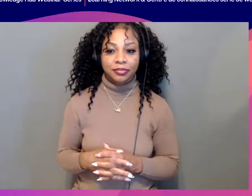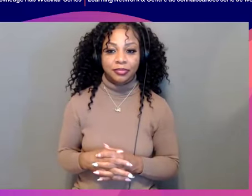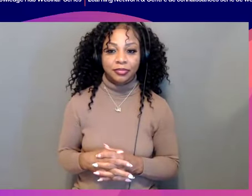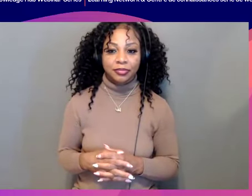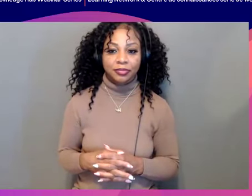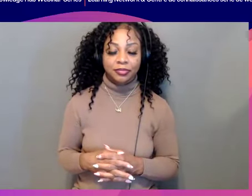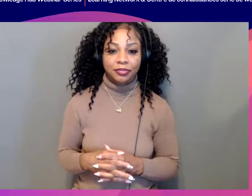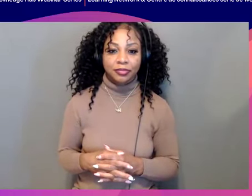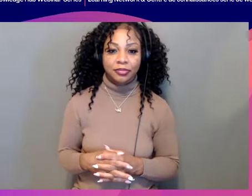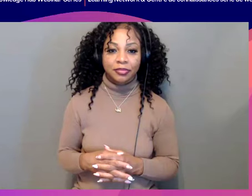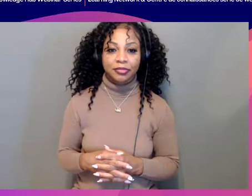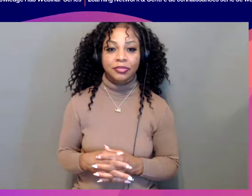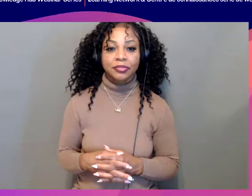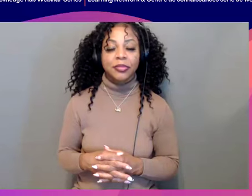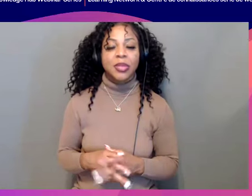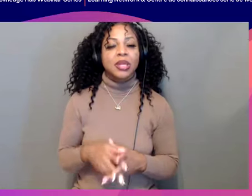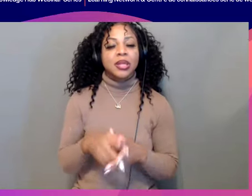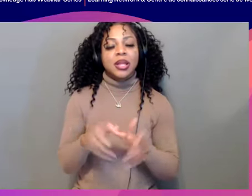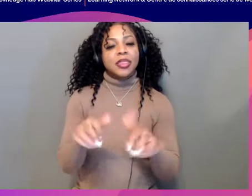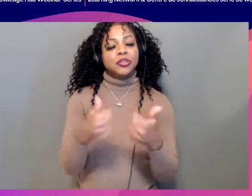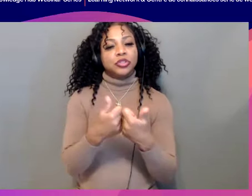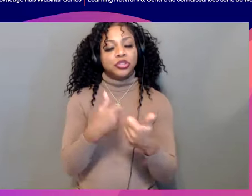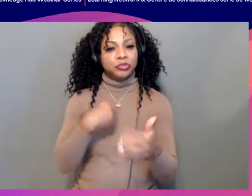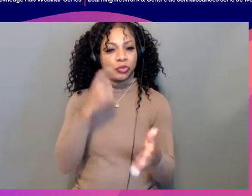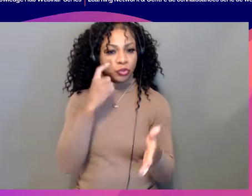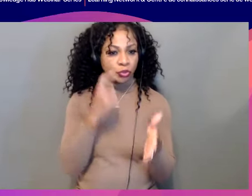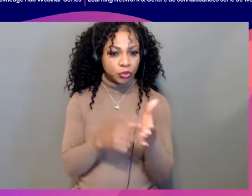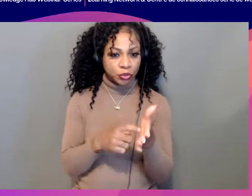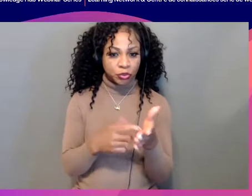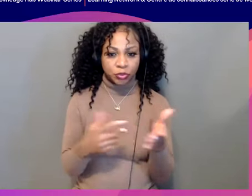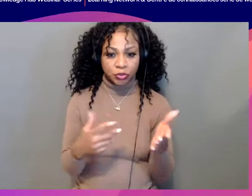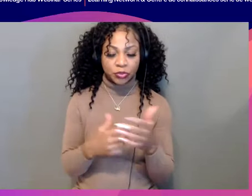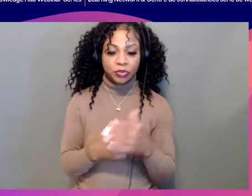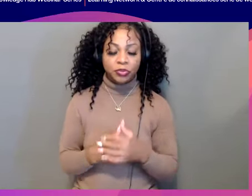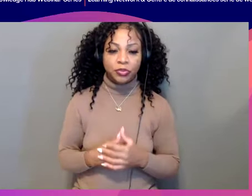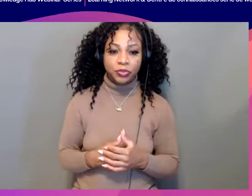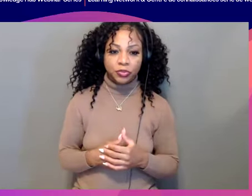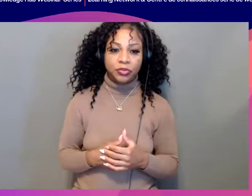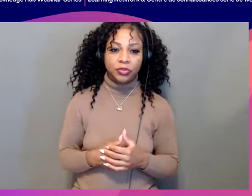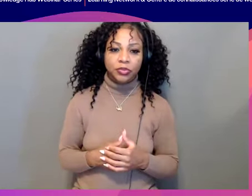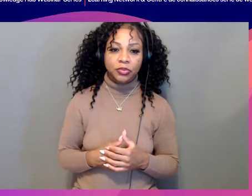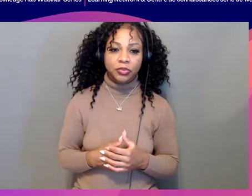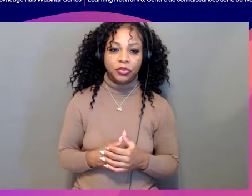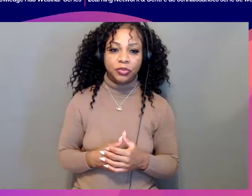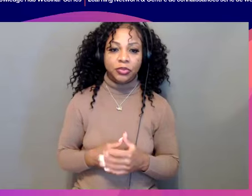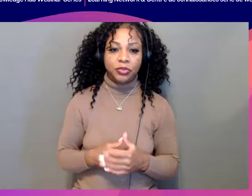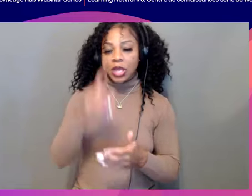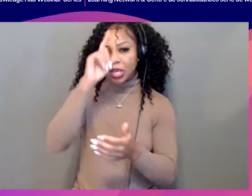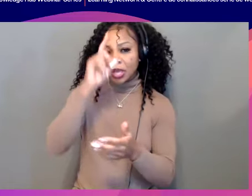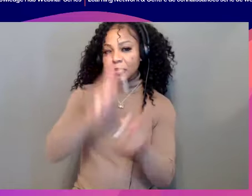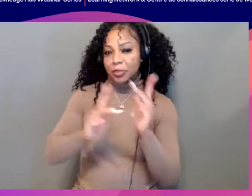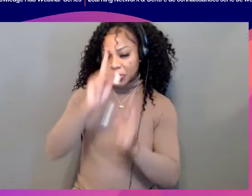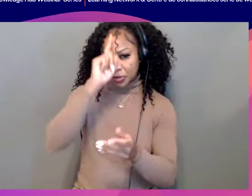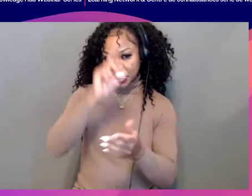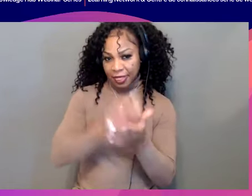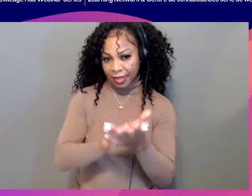some of the challenges that I've come up against have been like the argument that or the belief that if